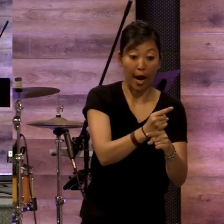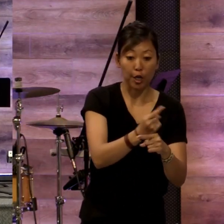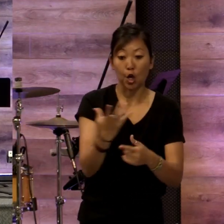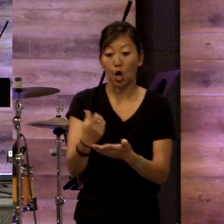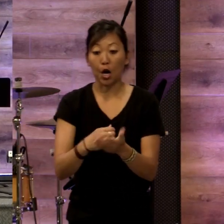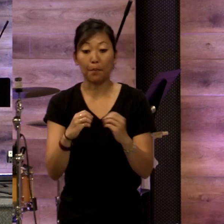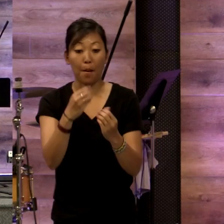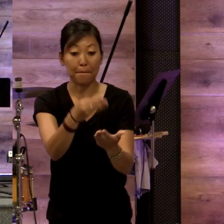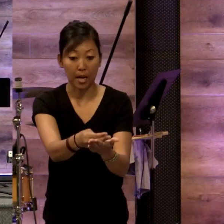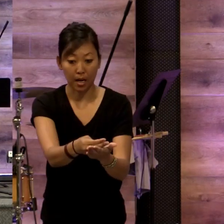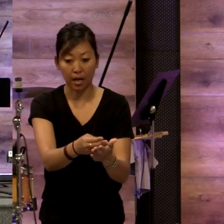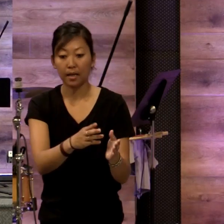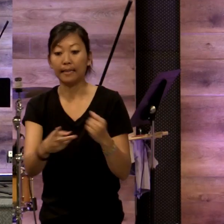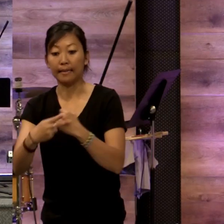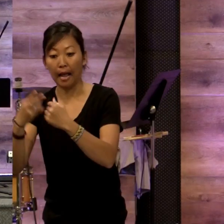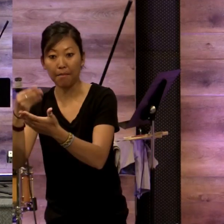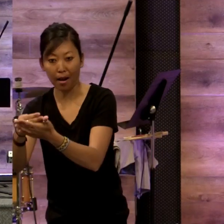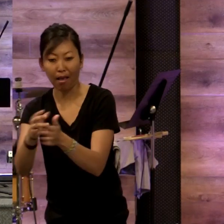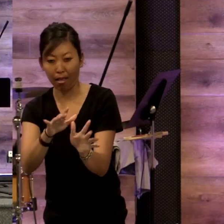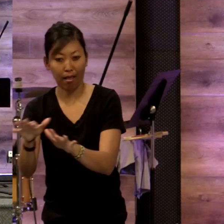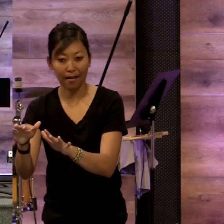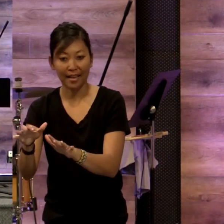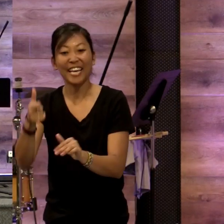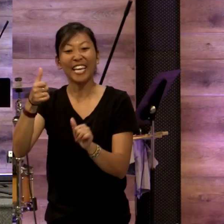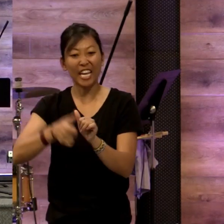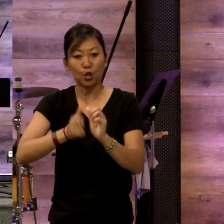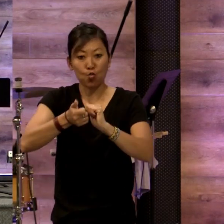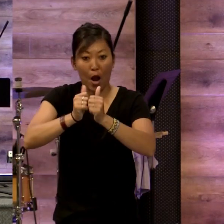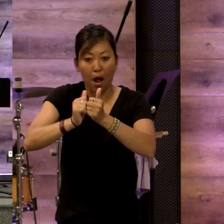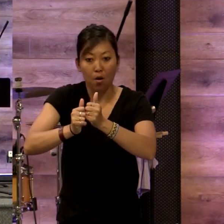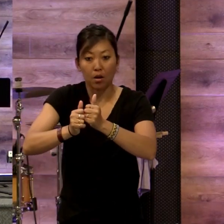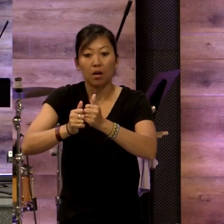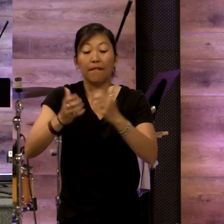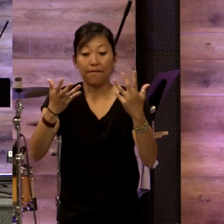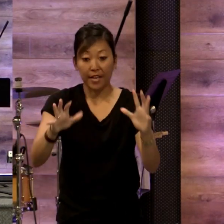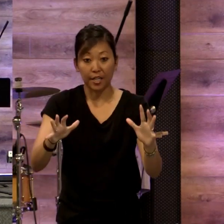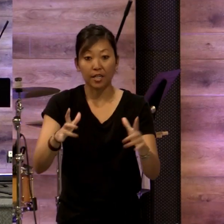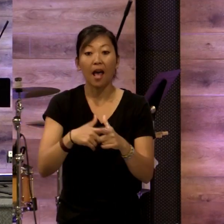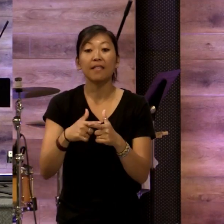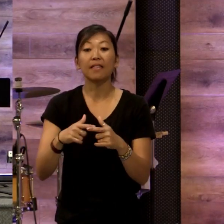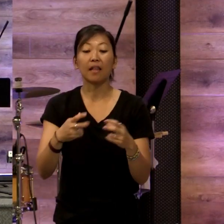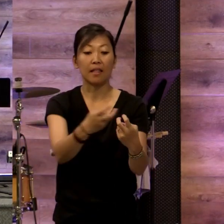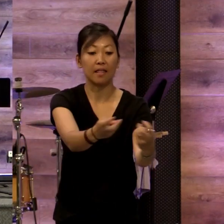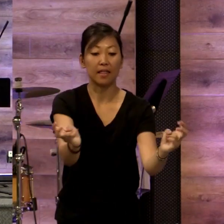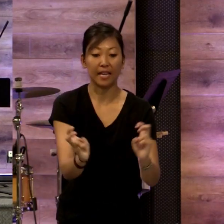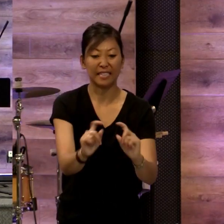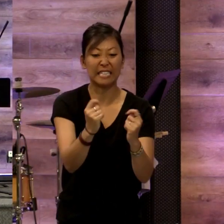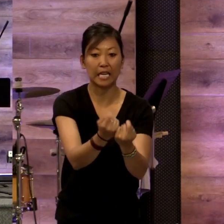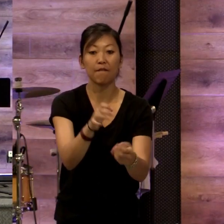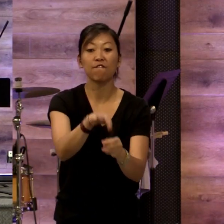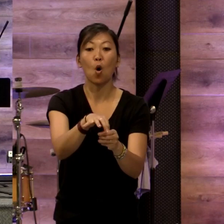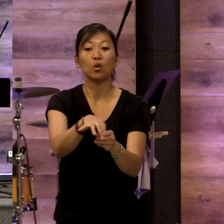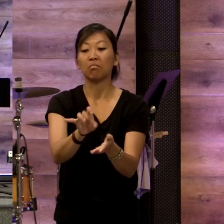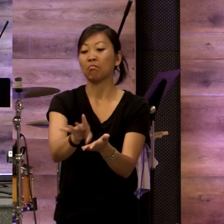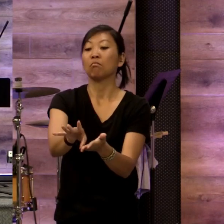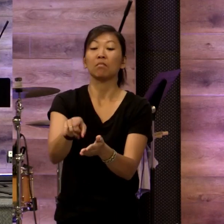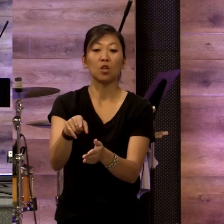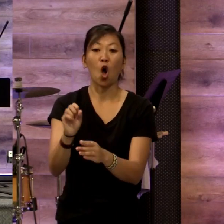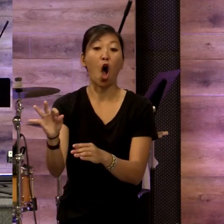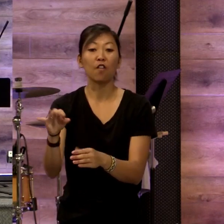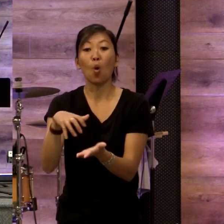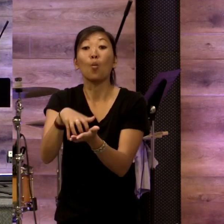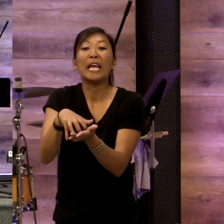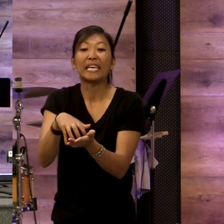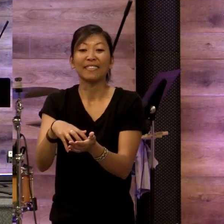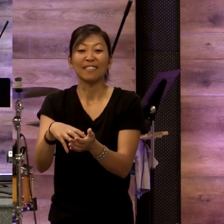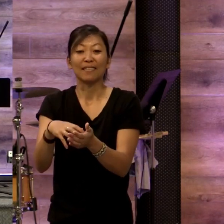round, the contestants have to vote off the weakest link. The person who maybe didn't answer any questions correctly or